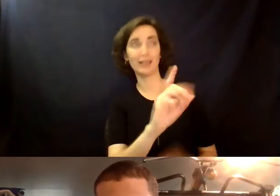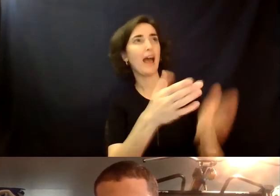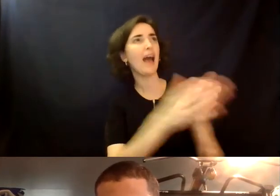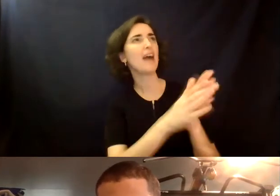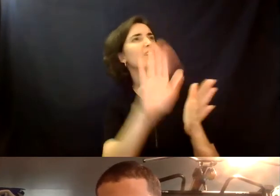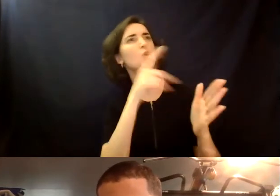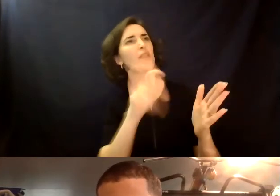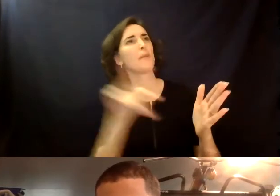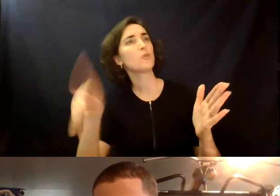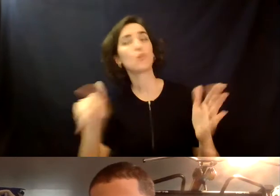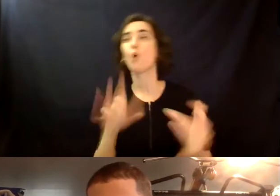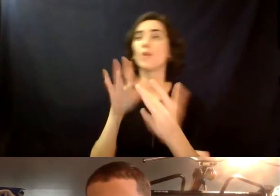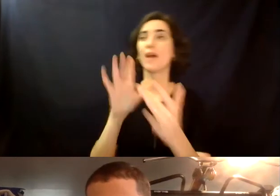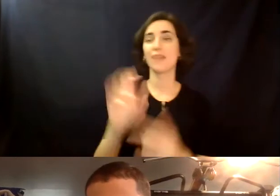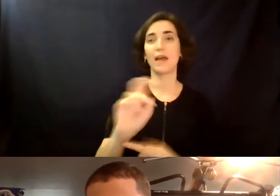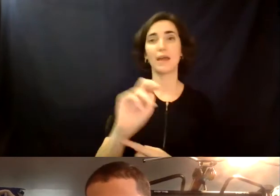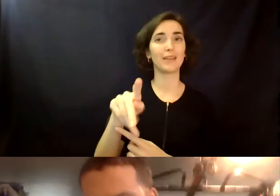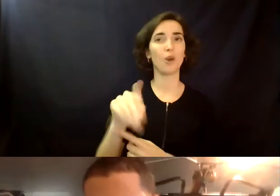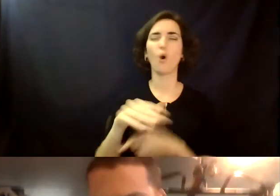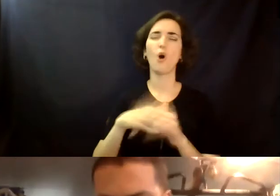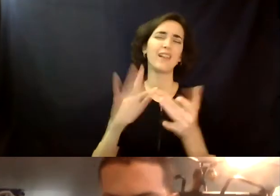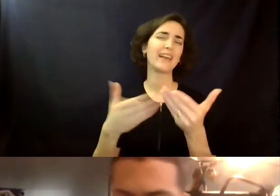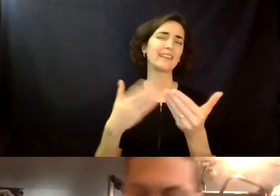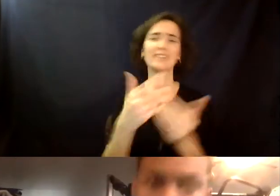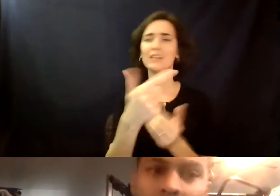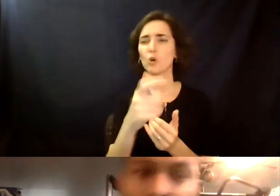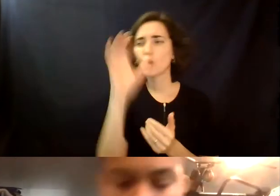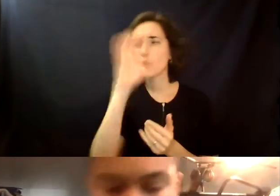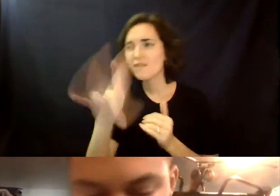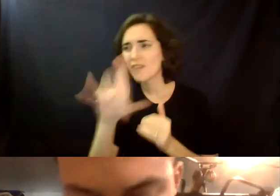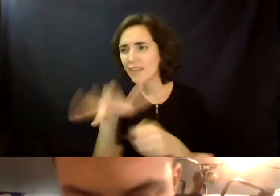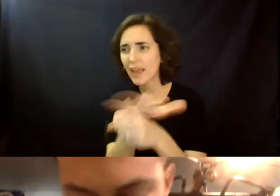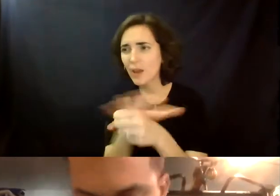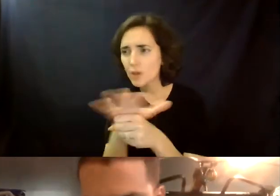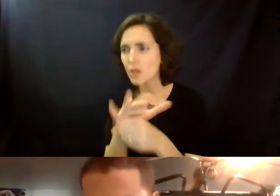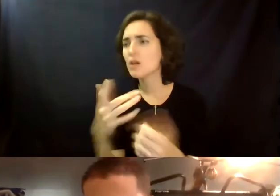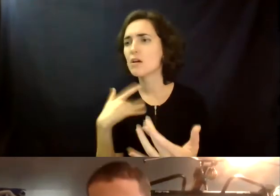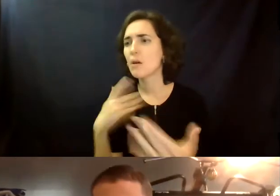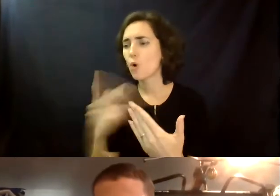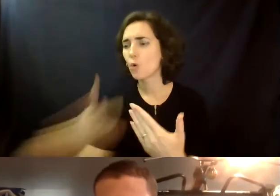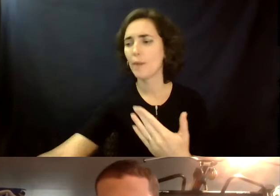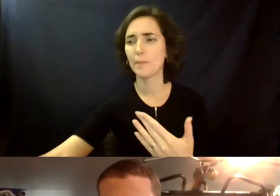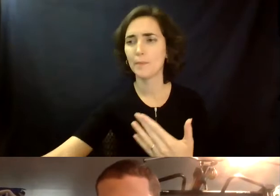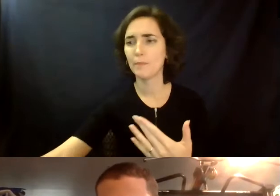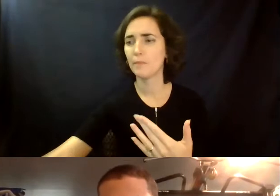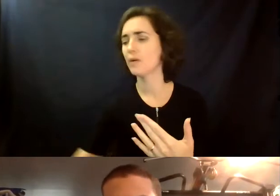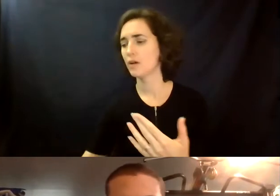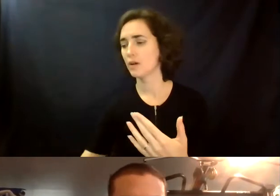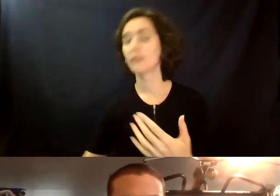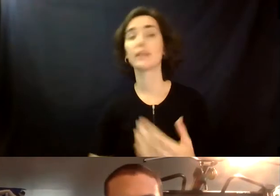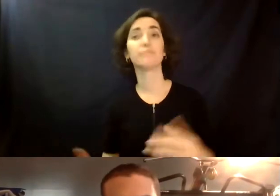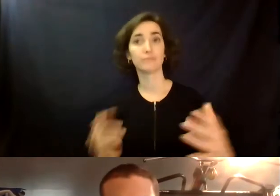just do a quick Google search, find that MPO, find that program, and go to the table and sit with them and